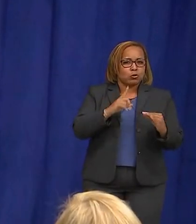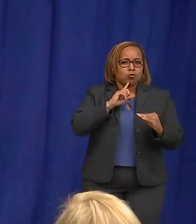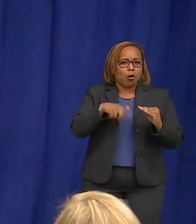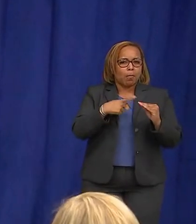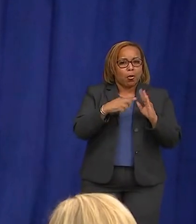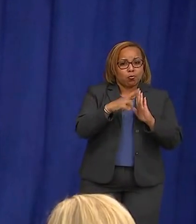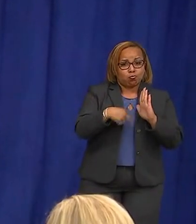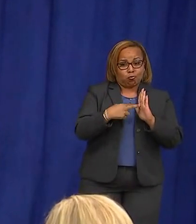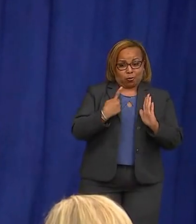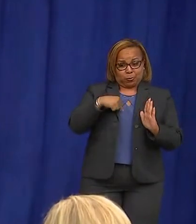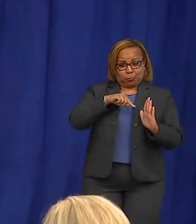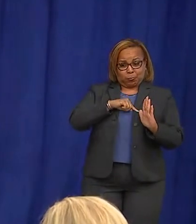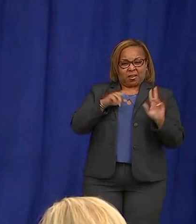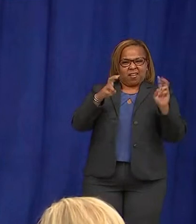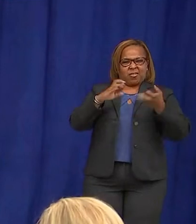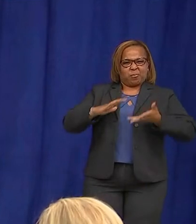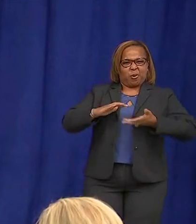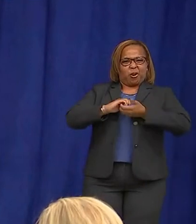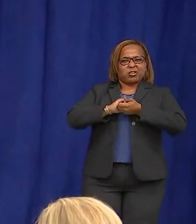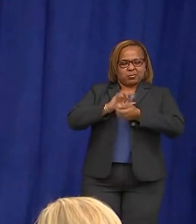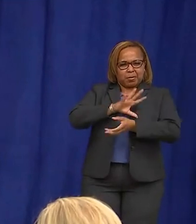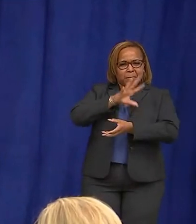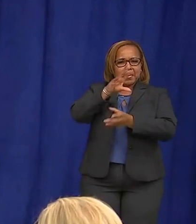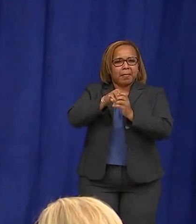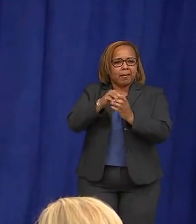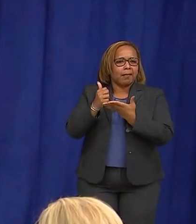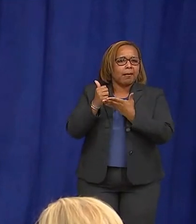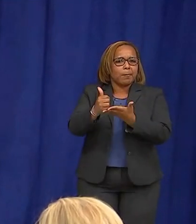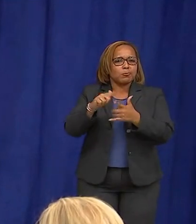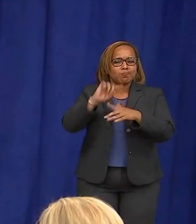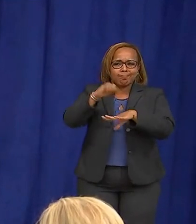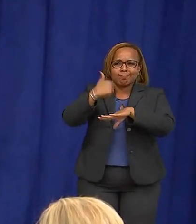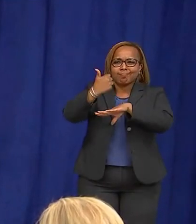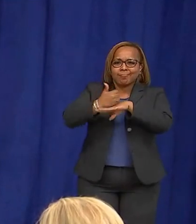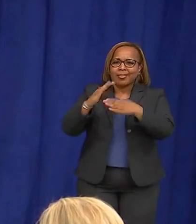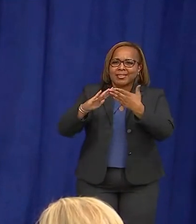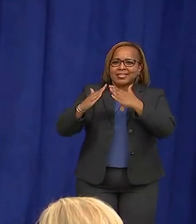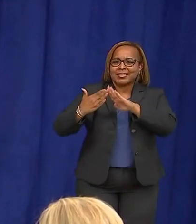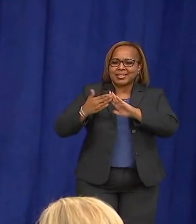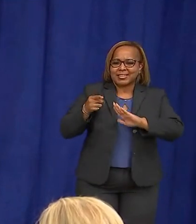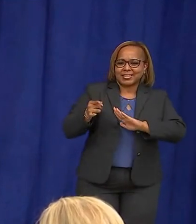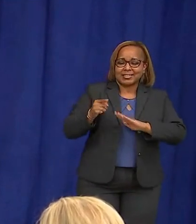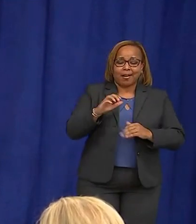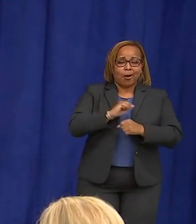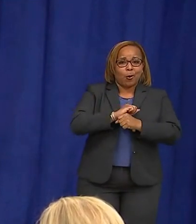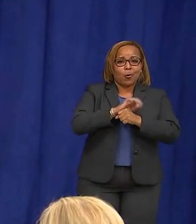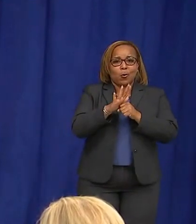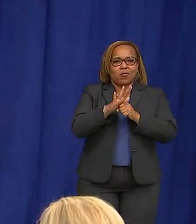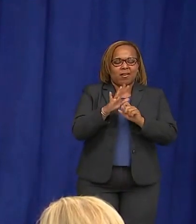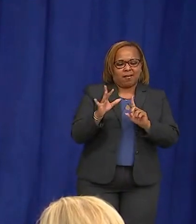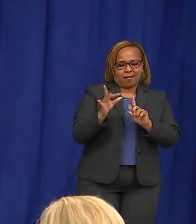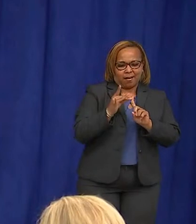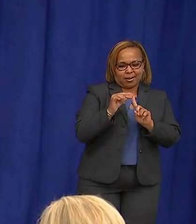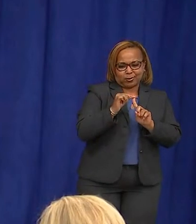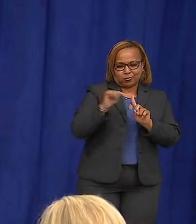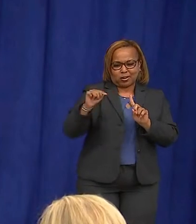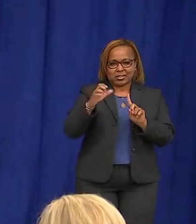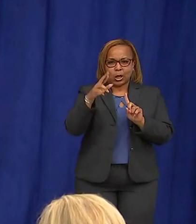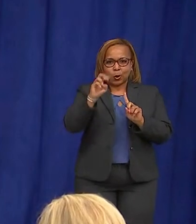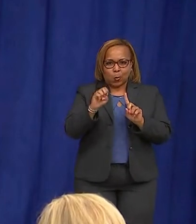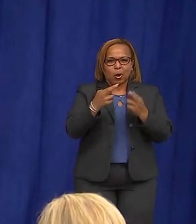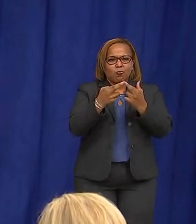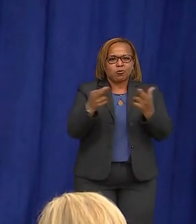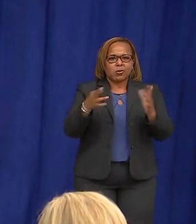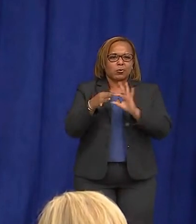the role that we at the partnership have been playing in helping to create the city's COVID contact tracing core and